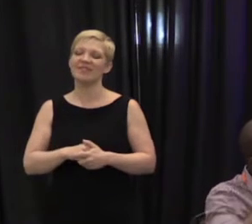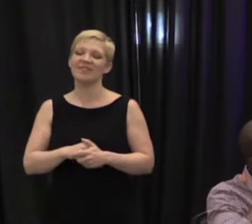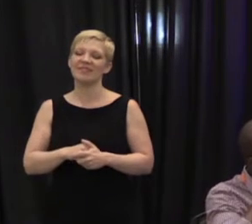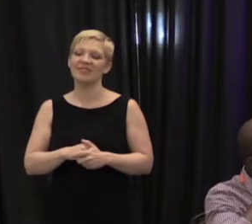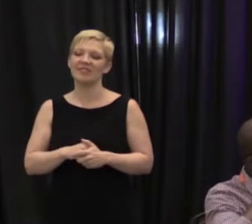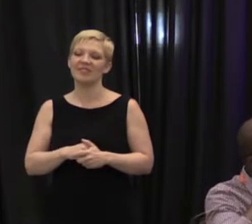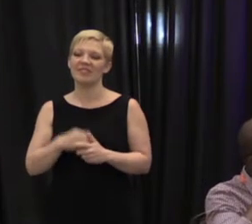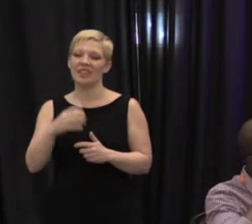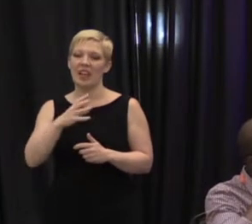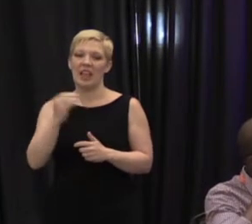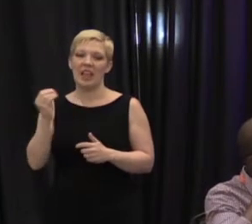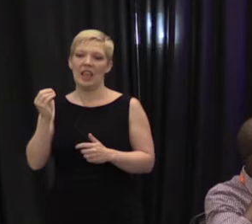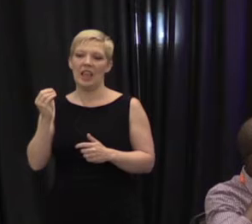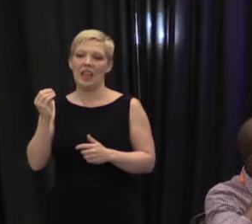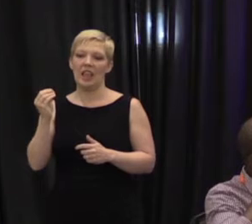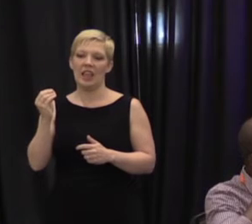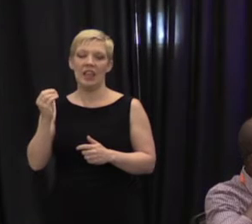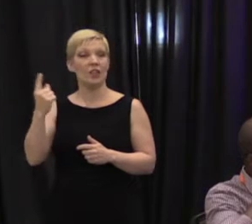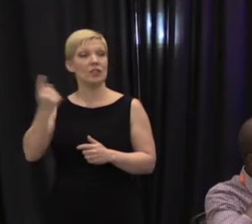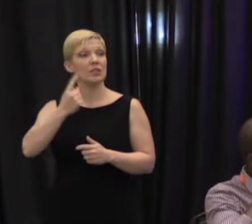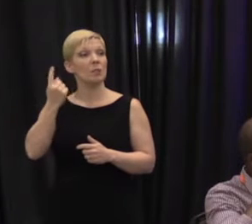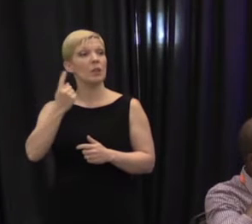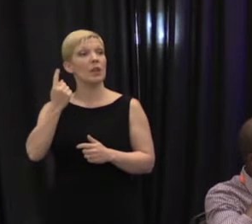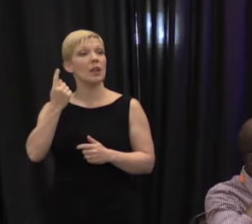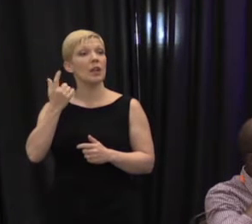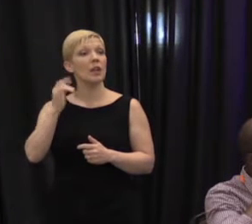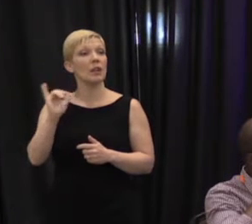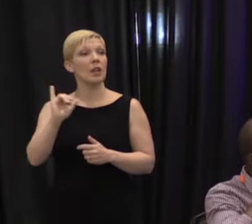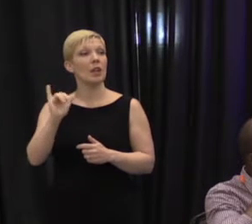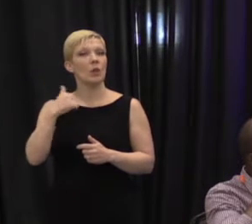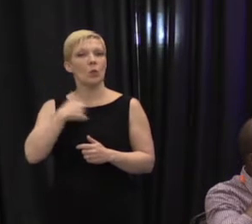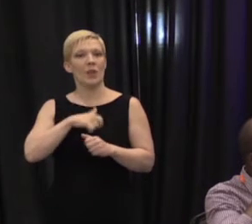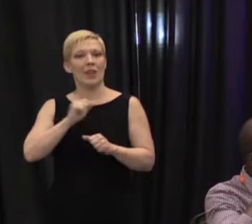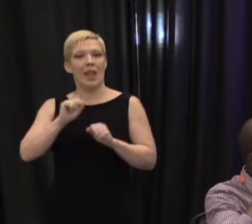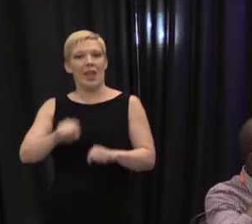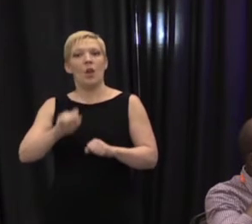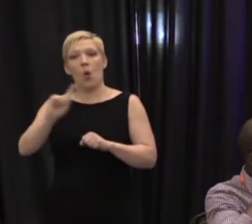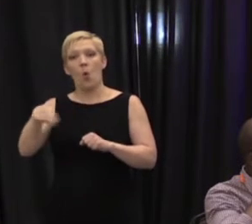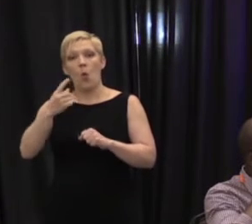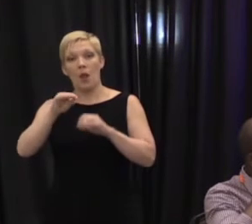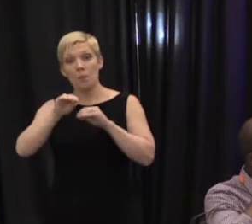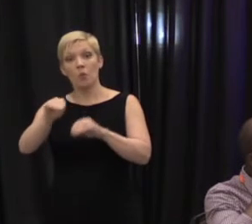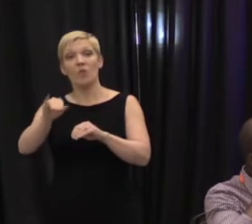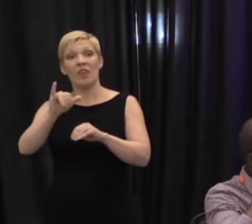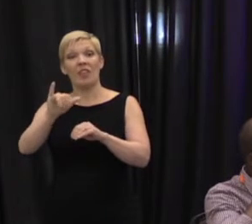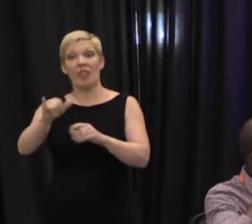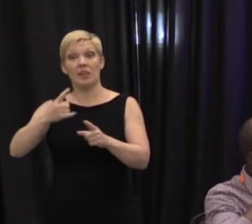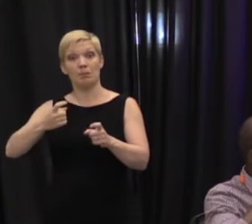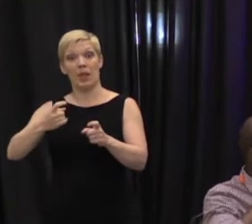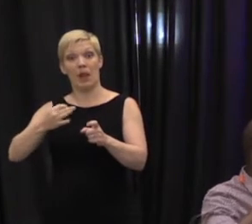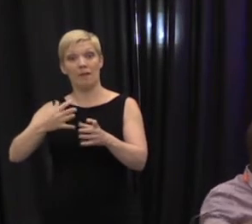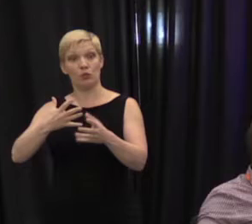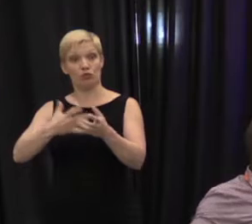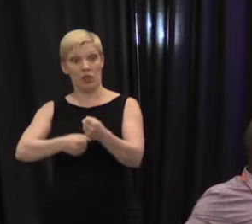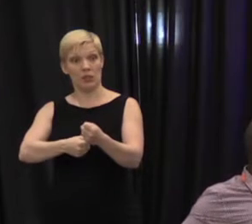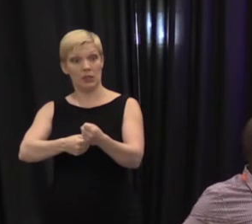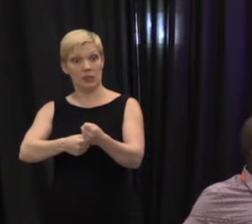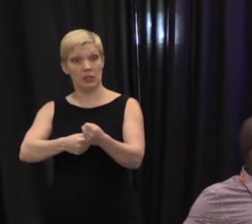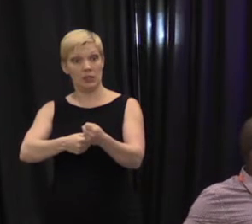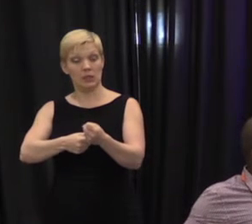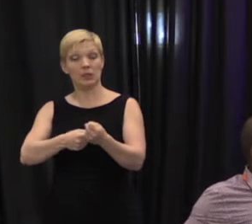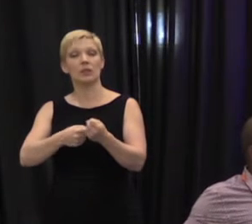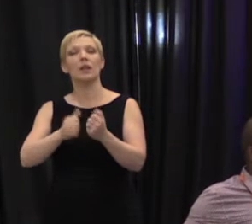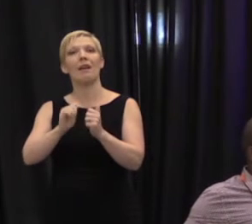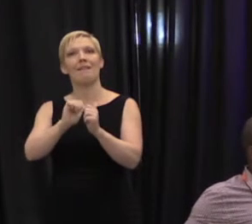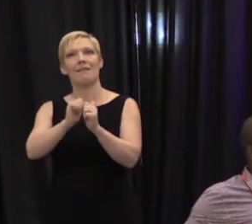that, there's something that folks say is like we can only move at the speed of trust. And so in order to do that, just